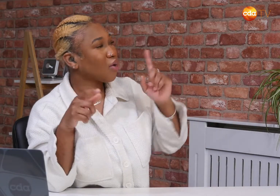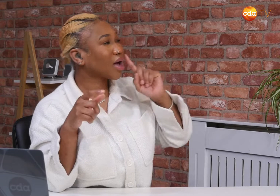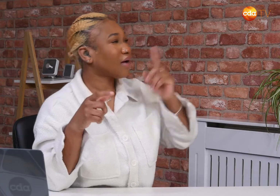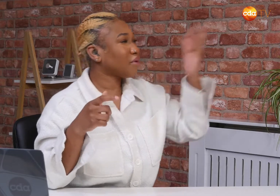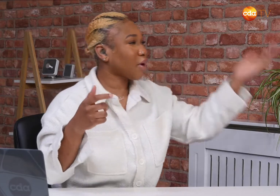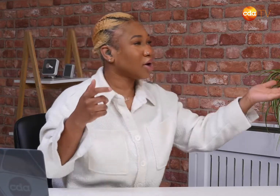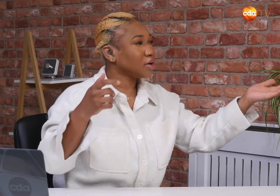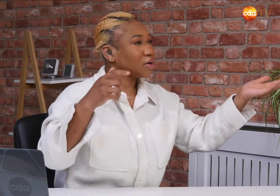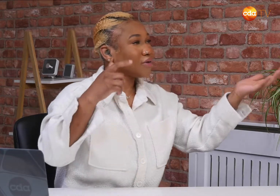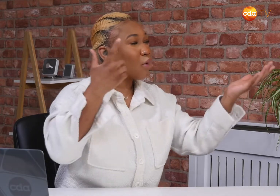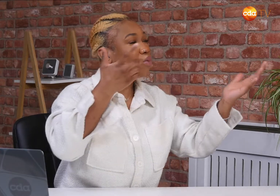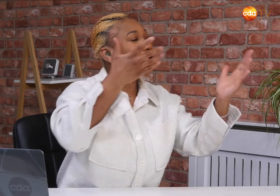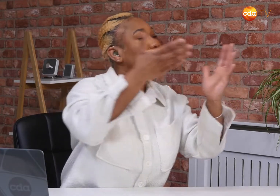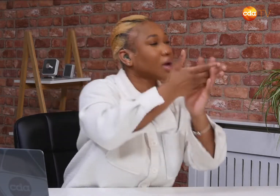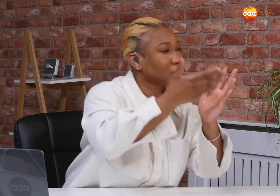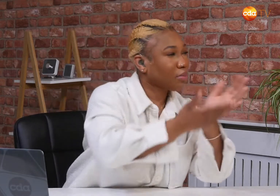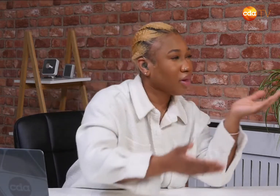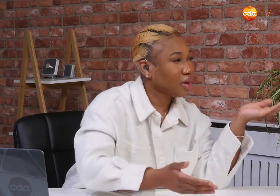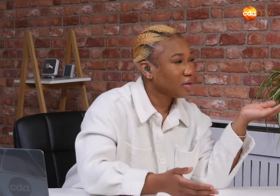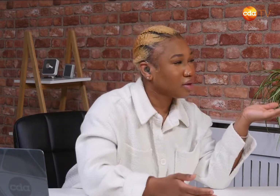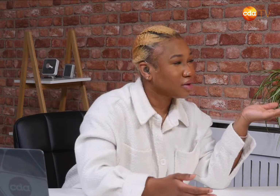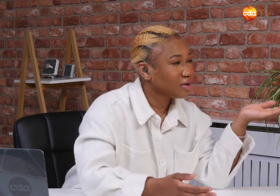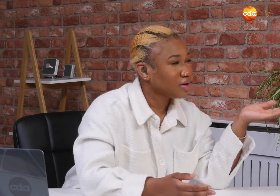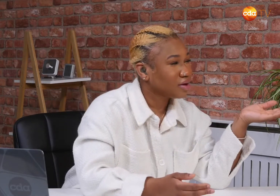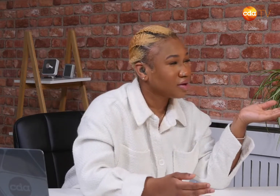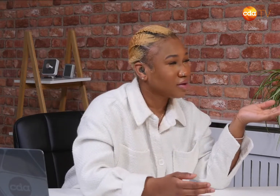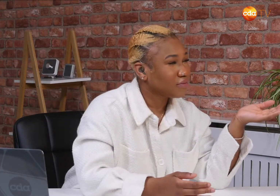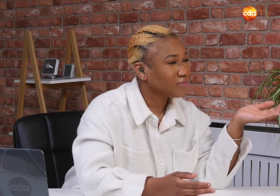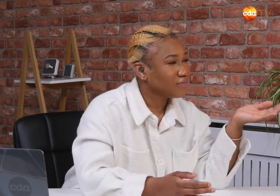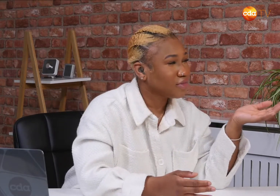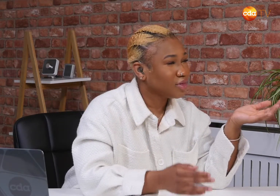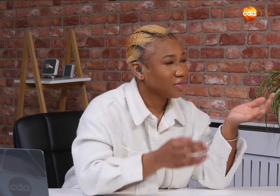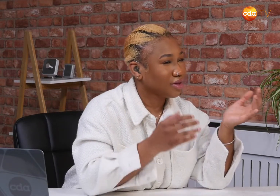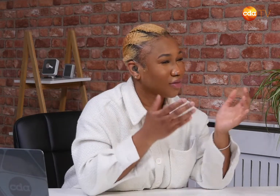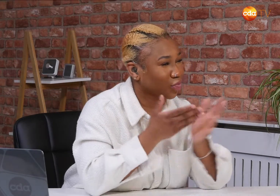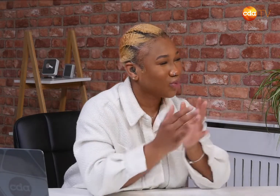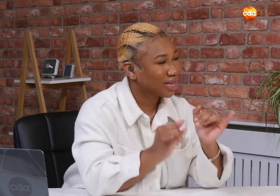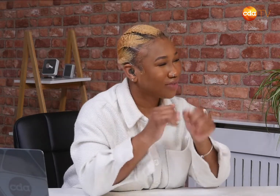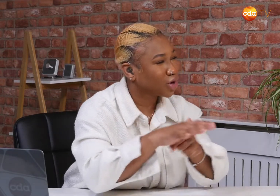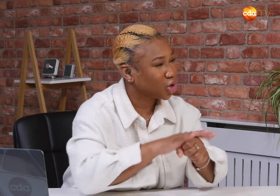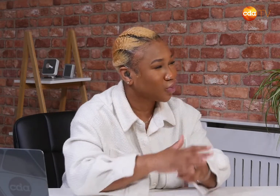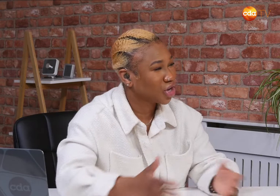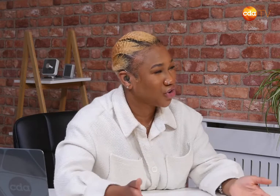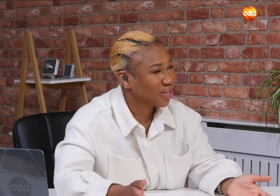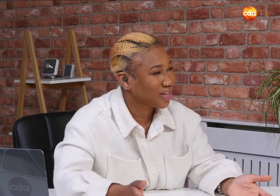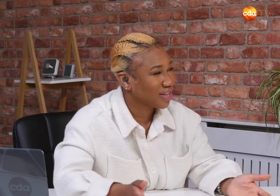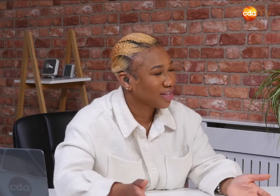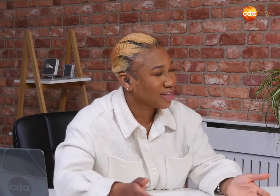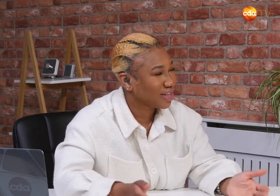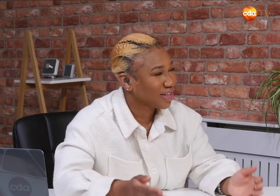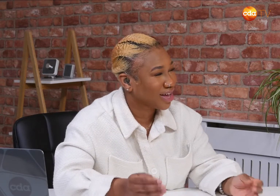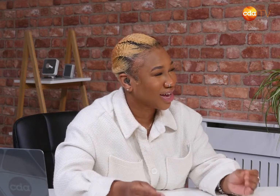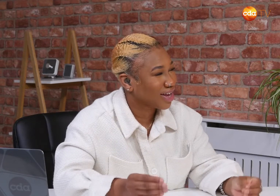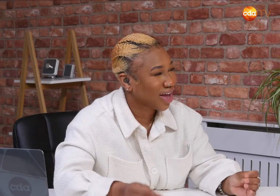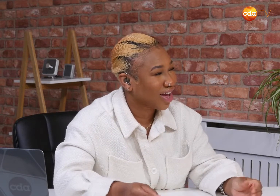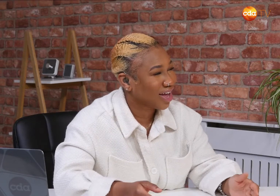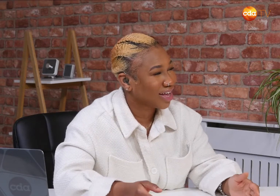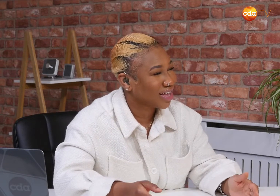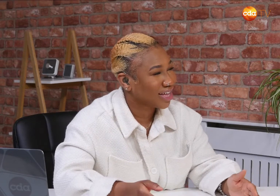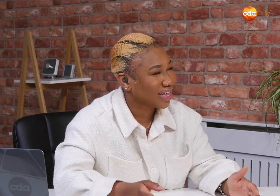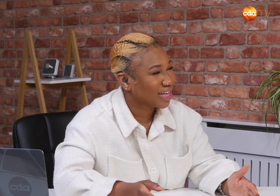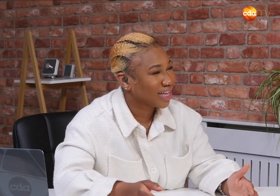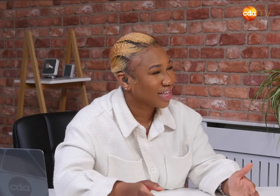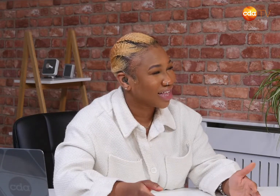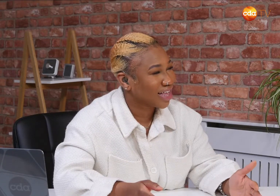I can see how hard it is for deaf people, just because of the accessibility. It's a really tough situation in